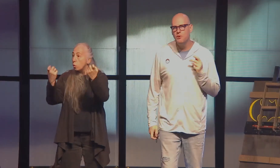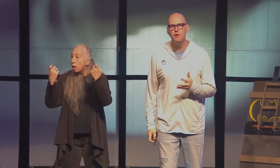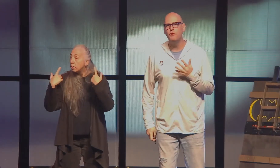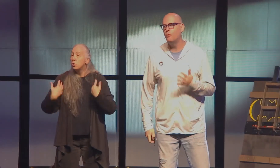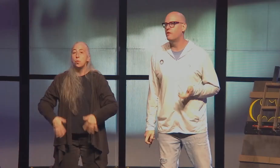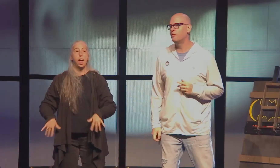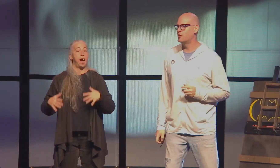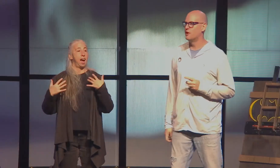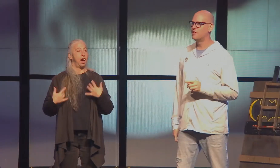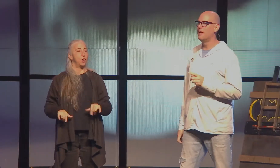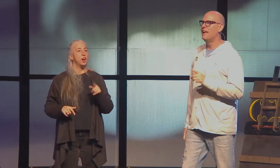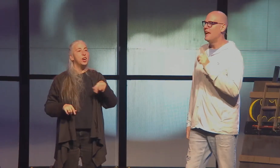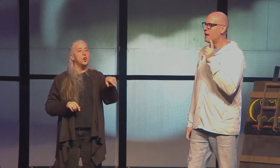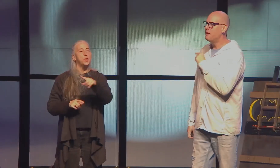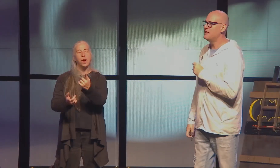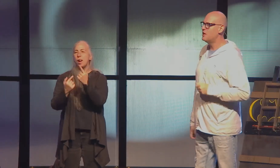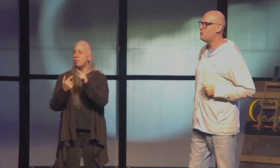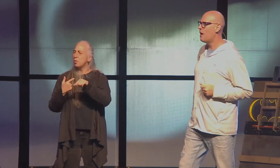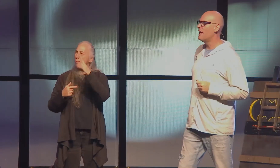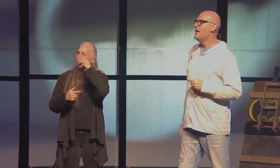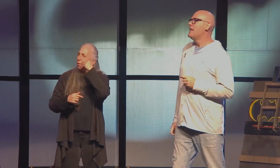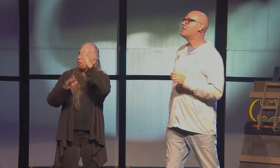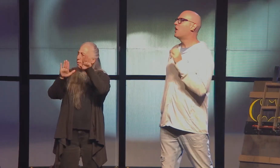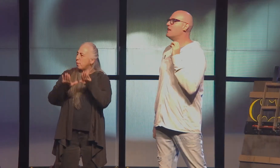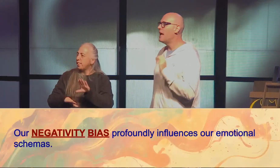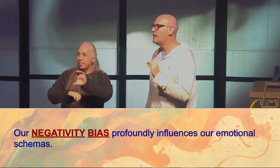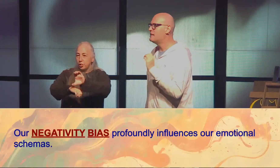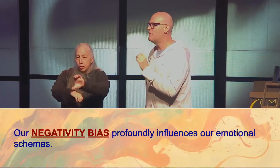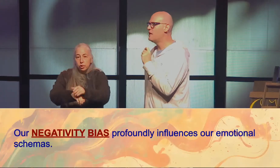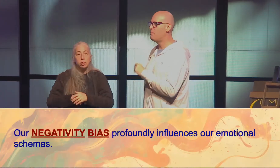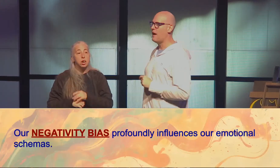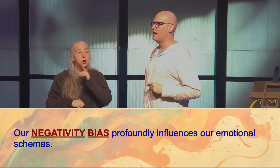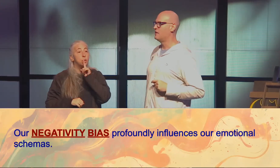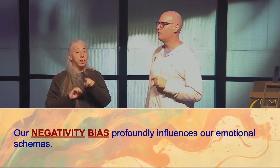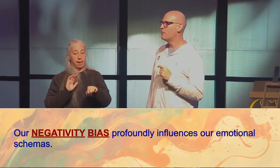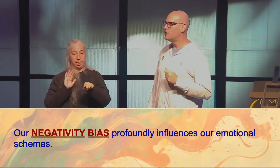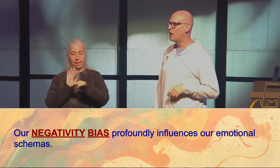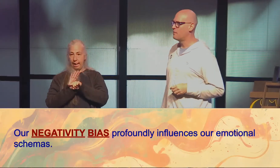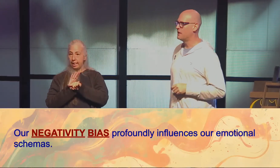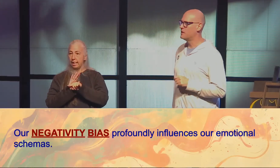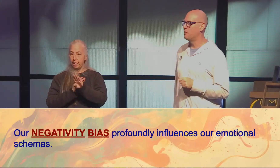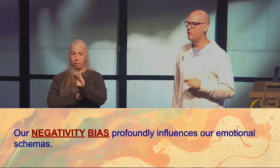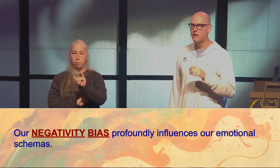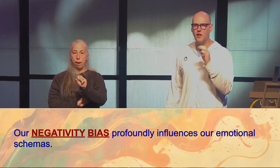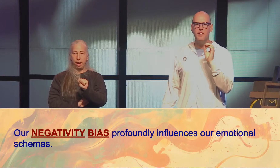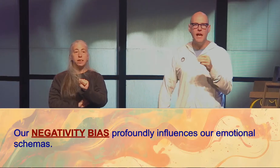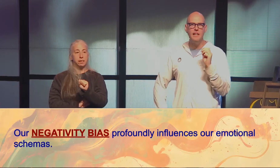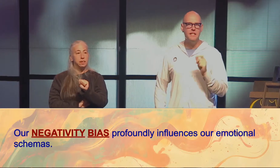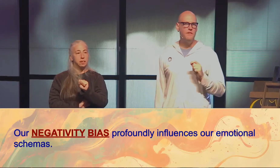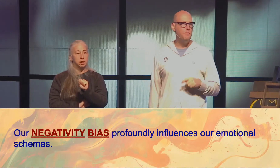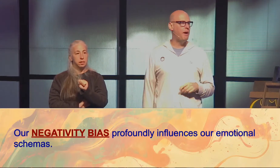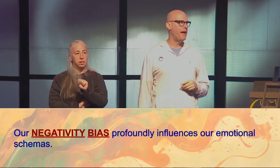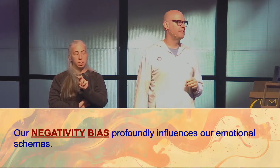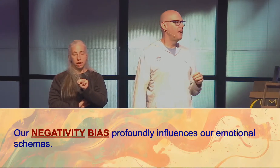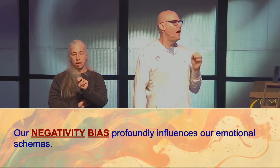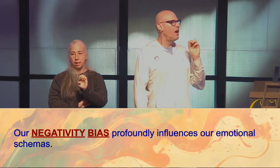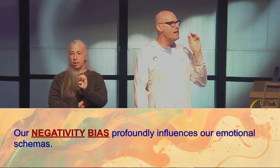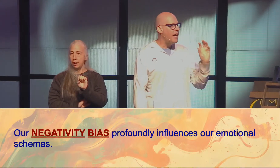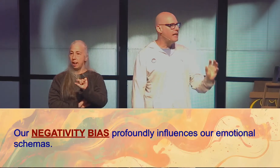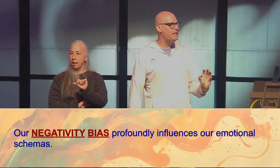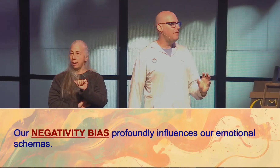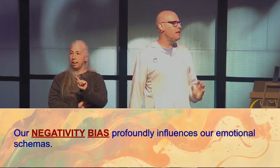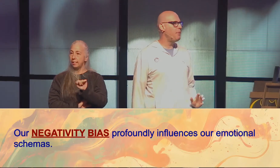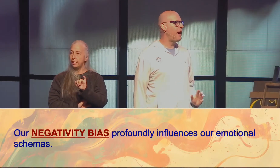a beautiful, wonderful church. And I'm going to tell you why. It's our negativity bias. You've heard me talk about this before. It's our negativity bias.